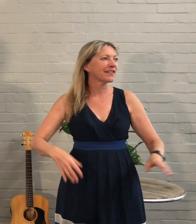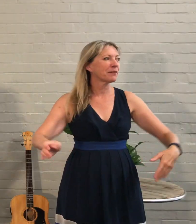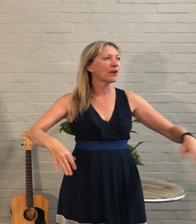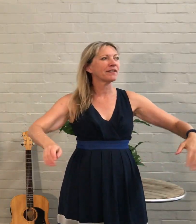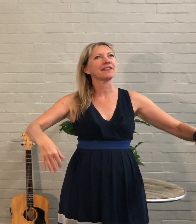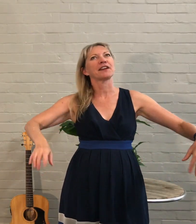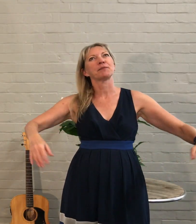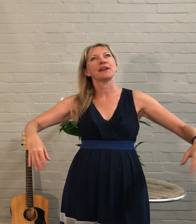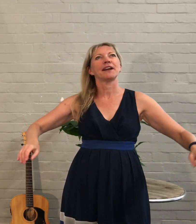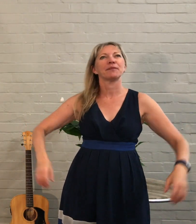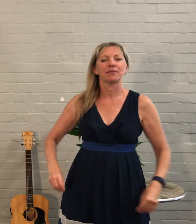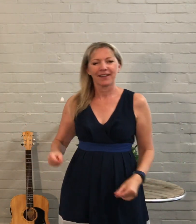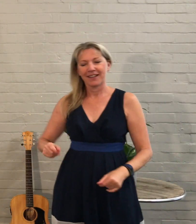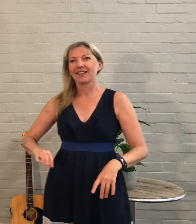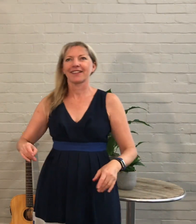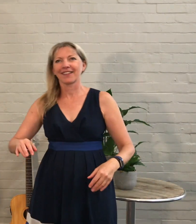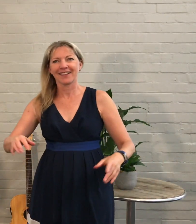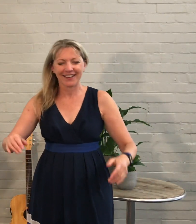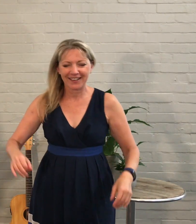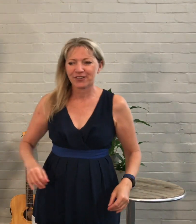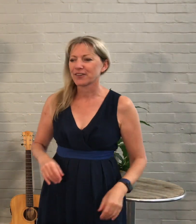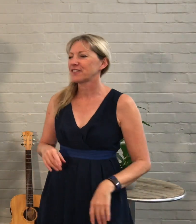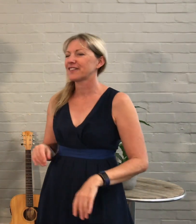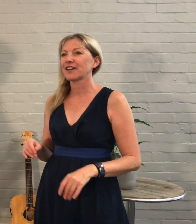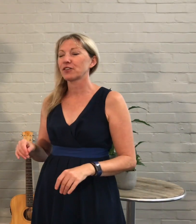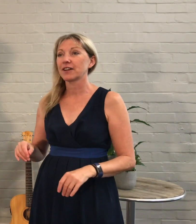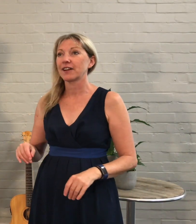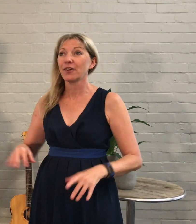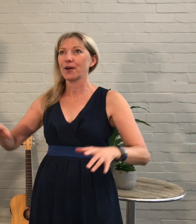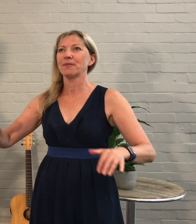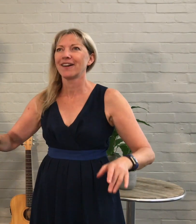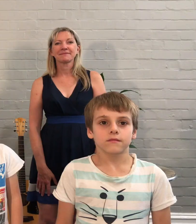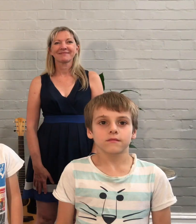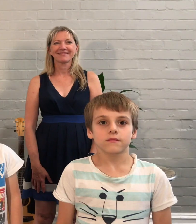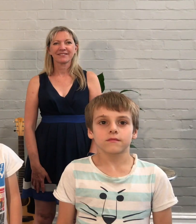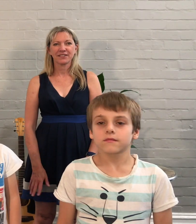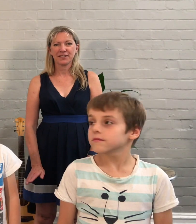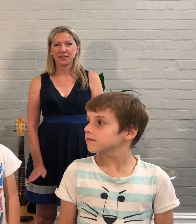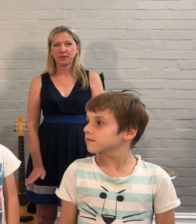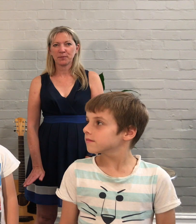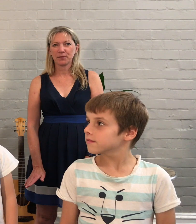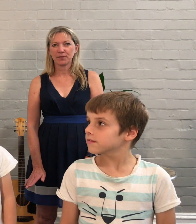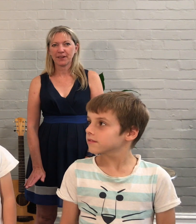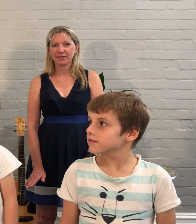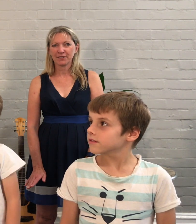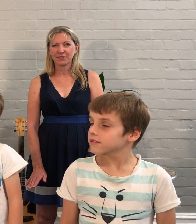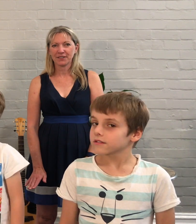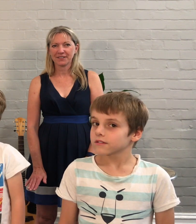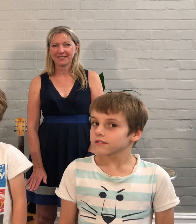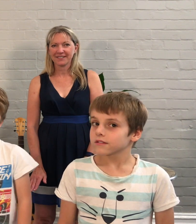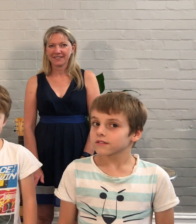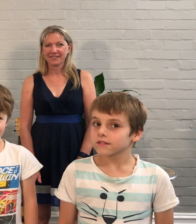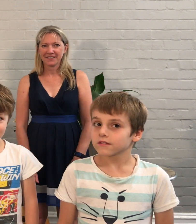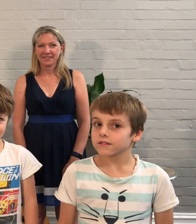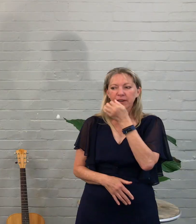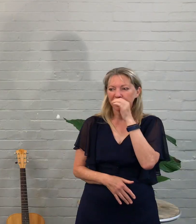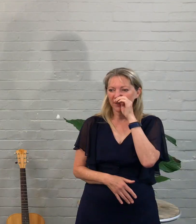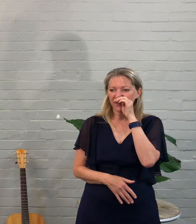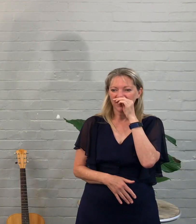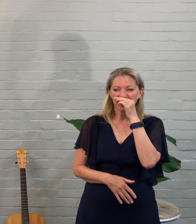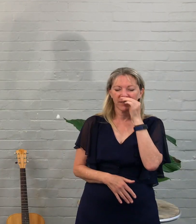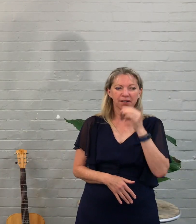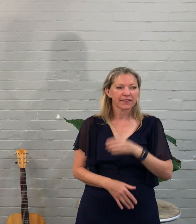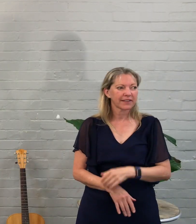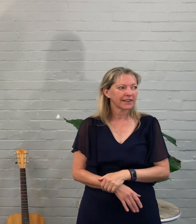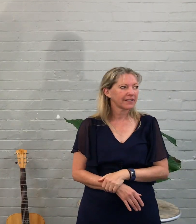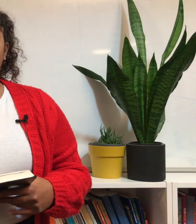good. Yeah. Sometimes it takes me getting into it because you start talking and I go, oh, I'm welcome. You need me to move a fraction or get a bit